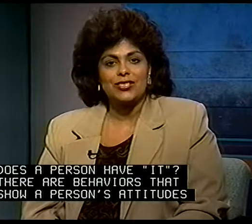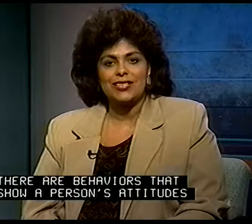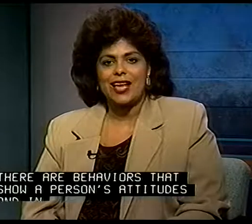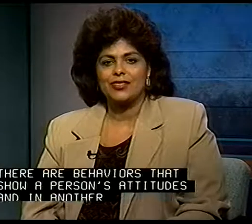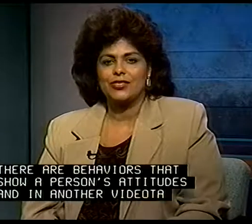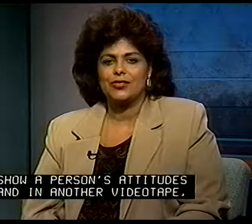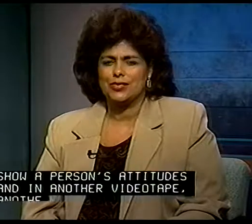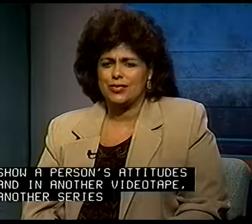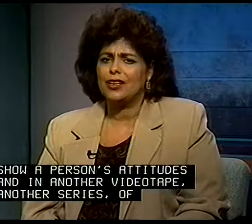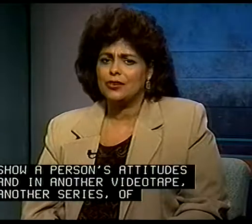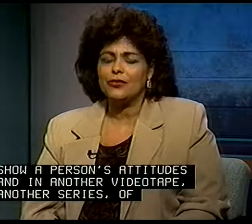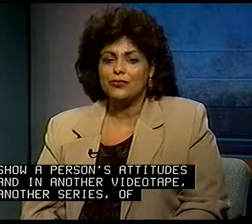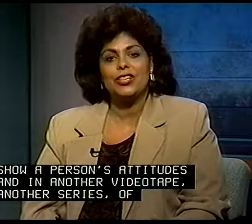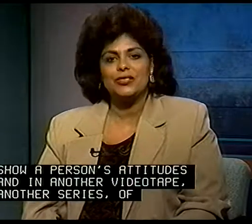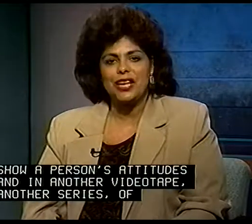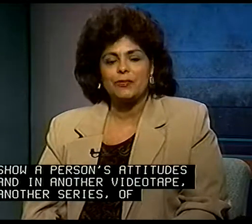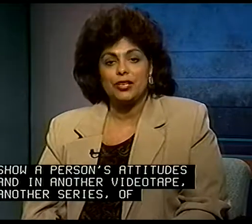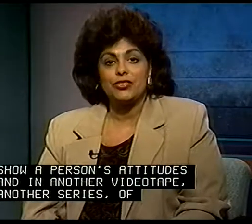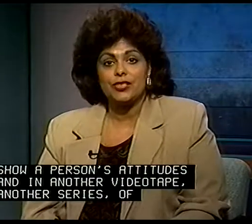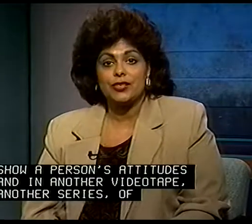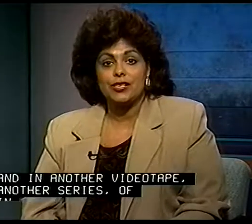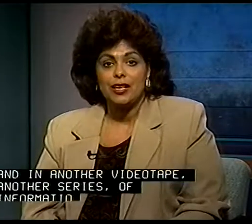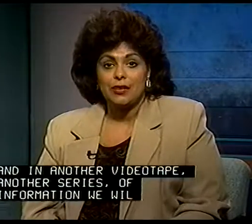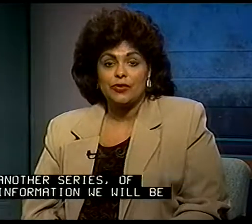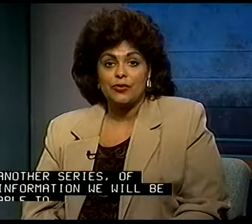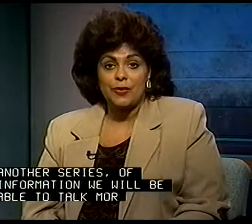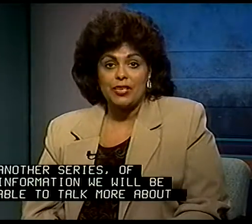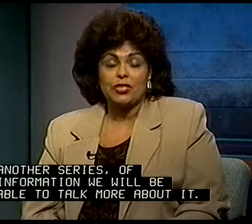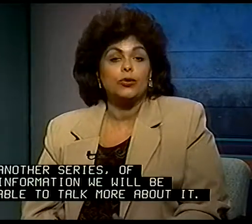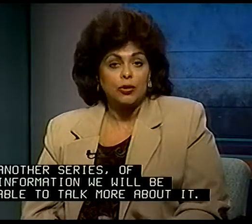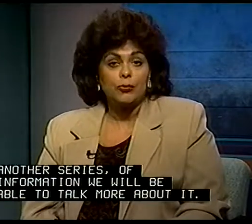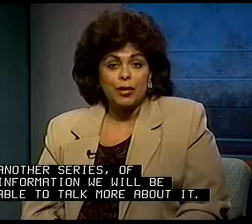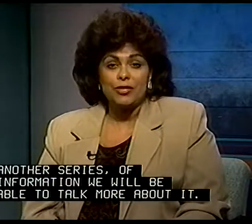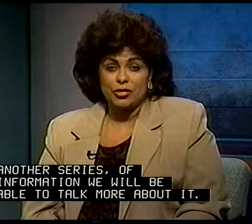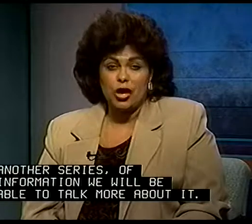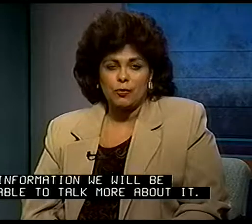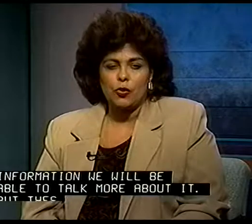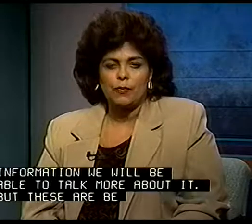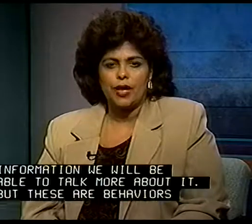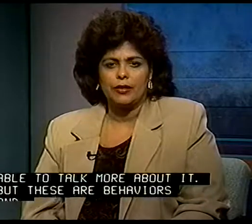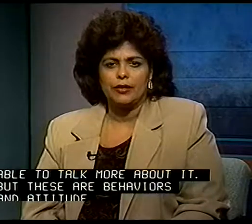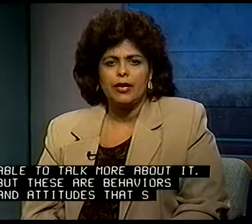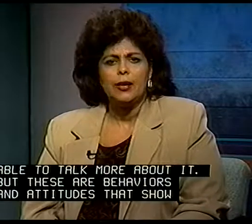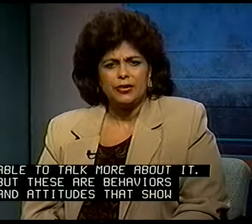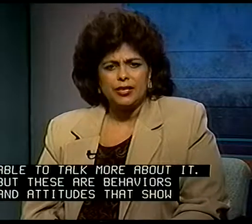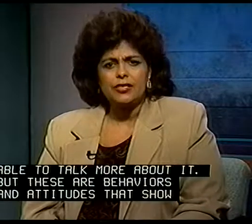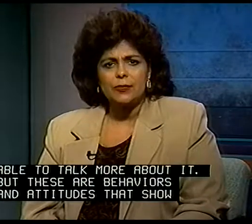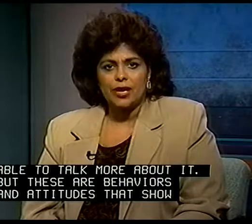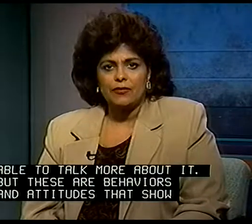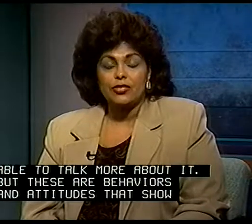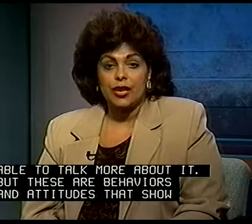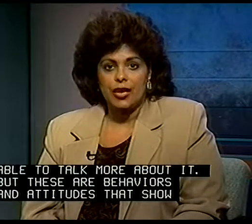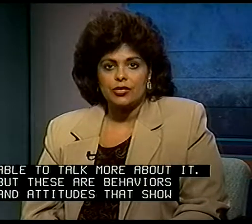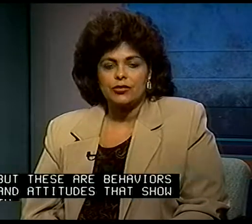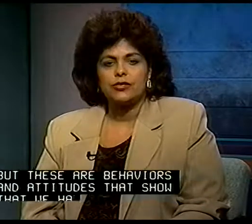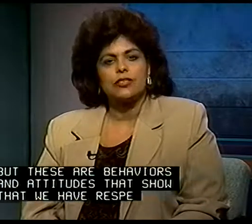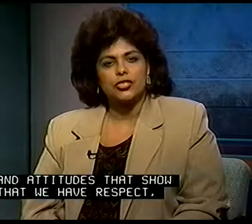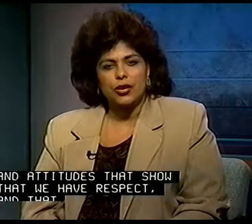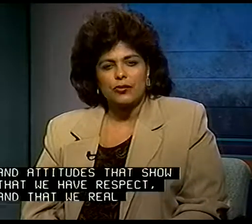person's attitudes, and in another videotape, another series of information, we'll be able to talk more about it. But these are behaviors and attitudes that show that